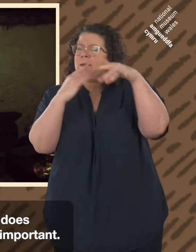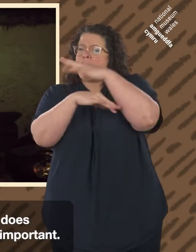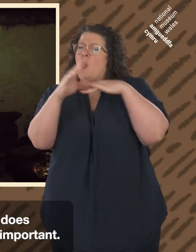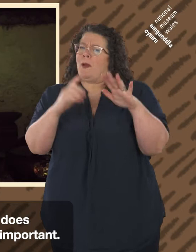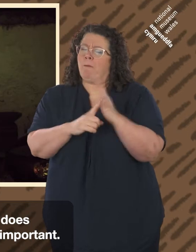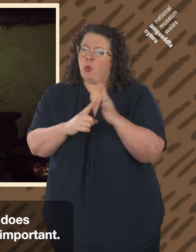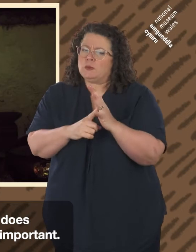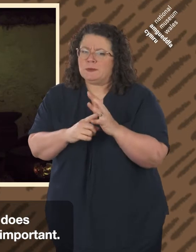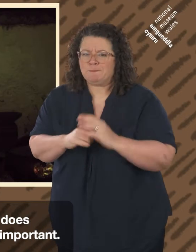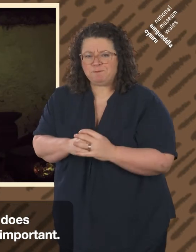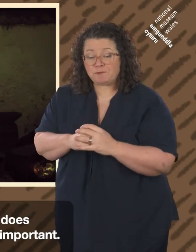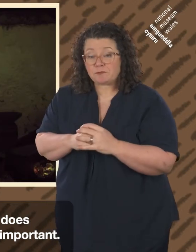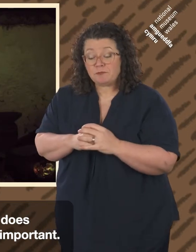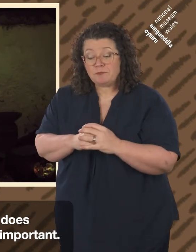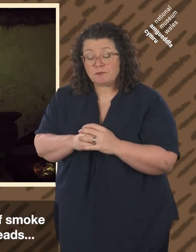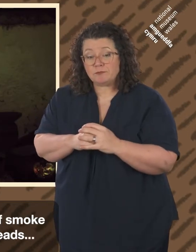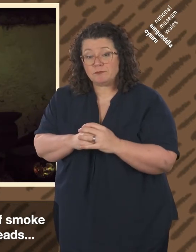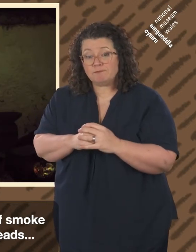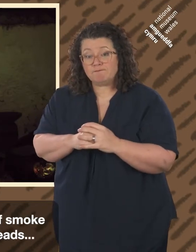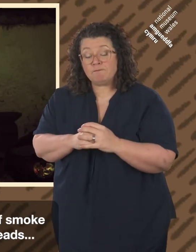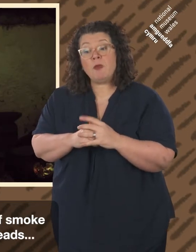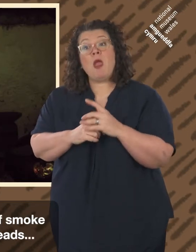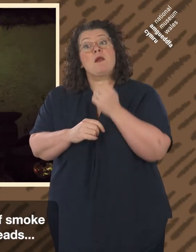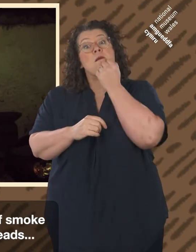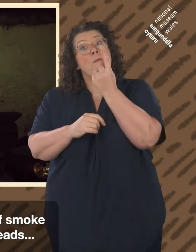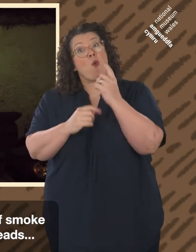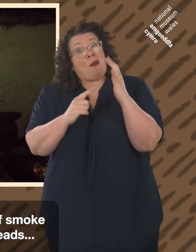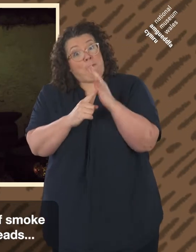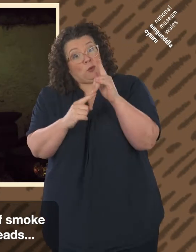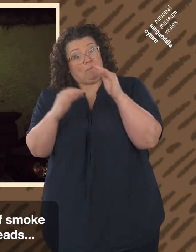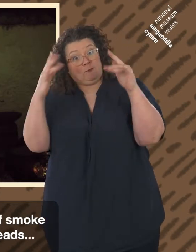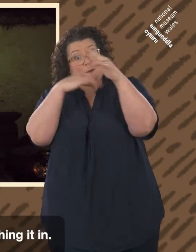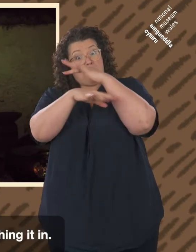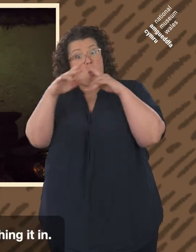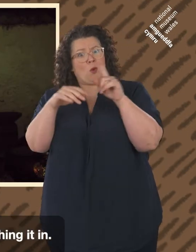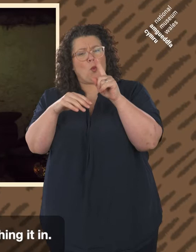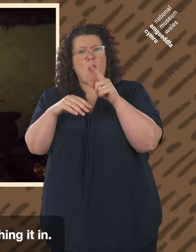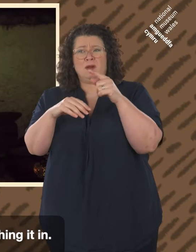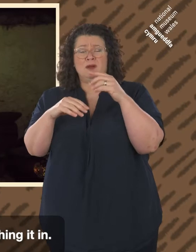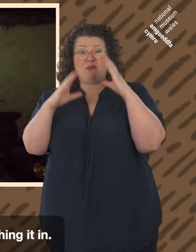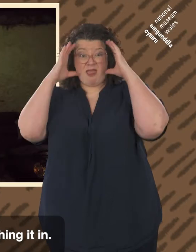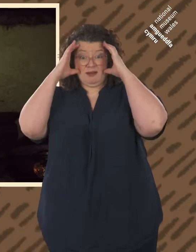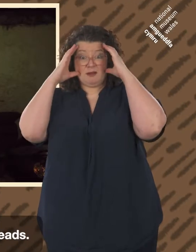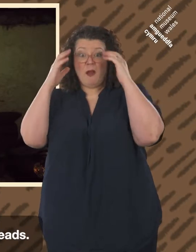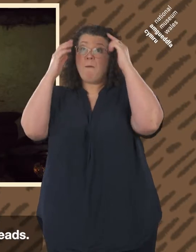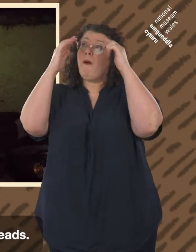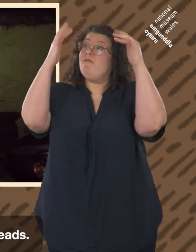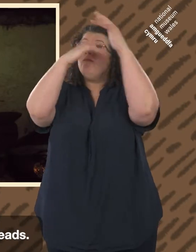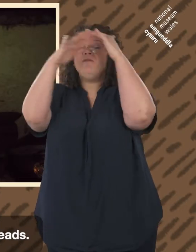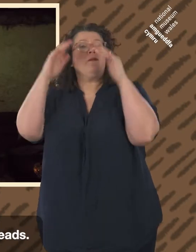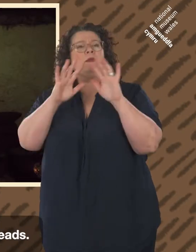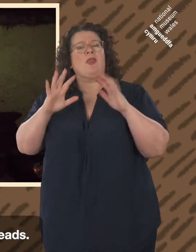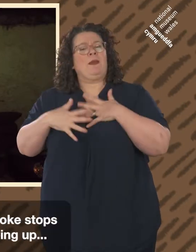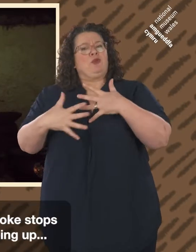is probably the most important. We have a cloud of smoke just above our heads, so we're not breathing it in. It's above our